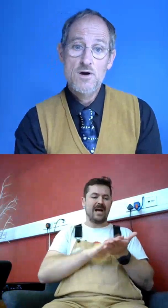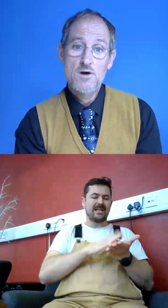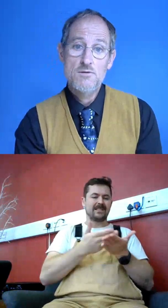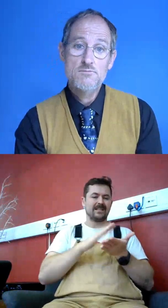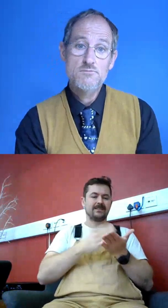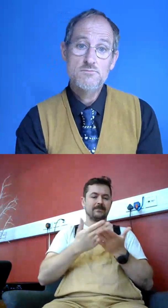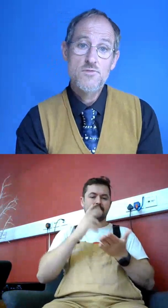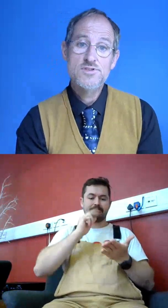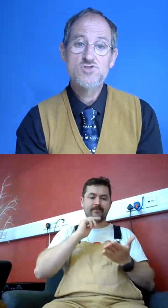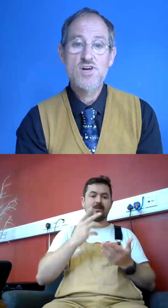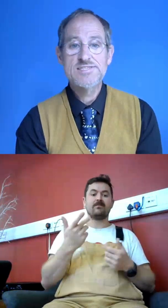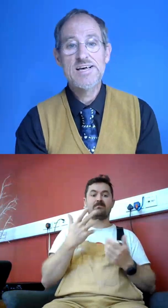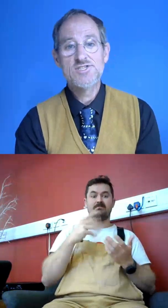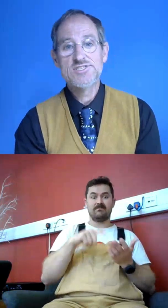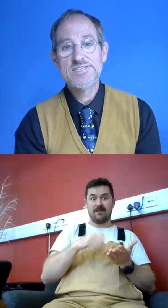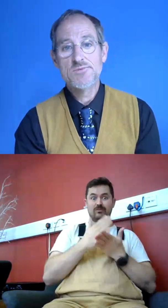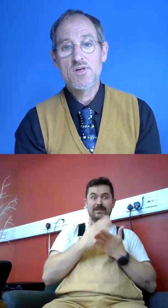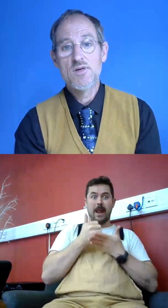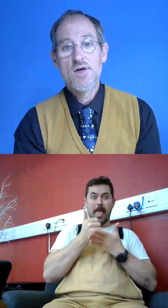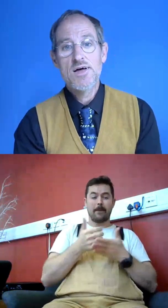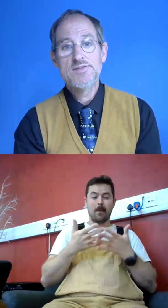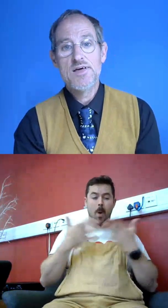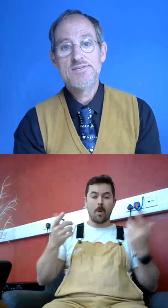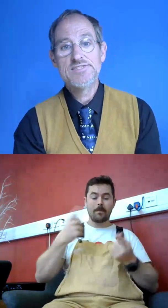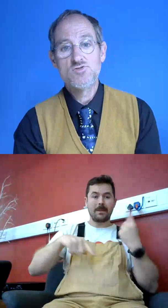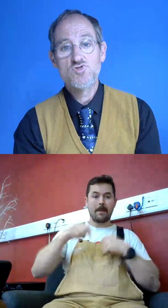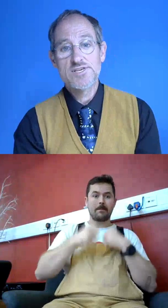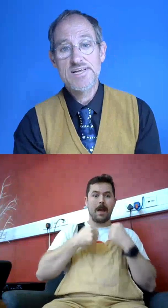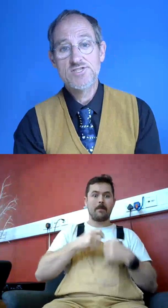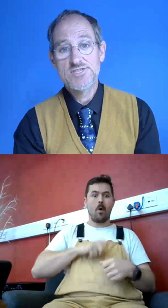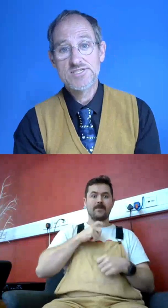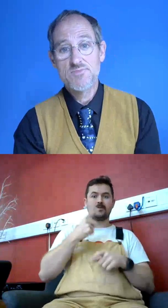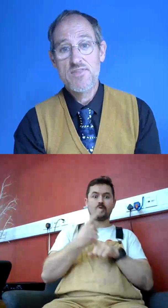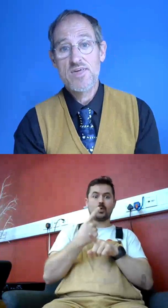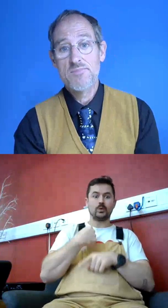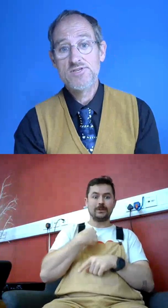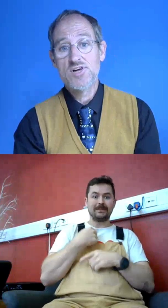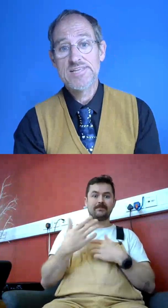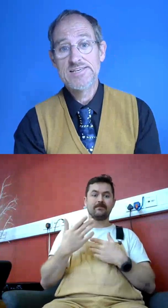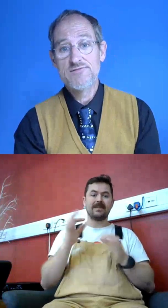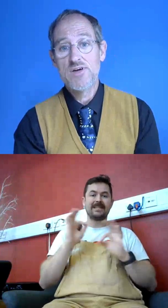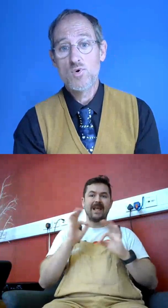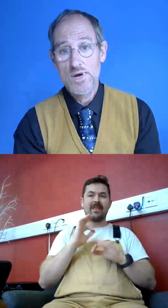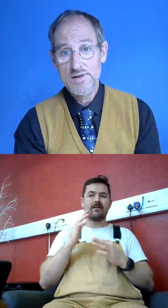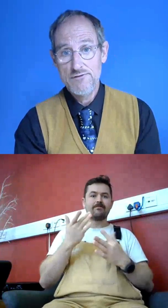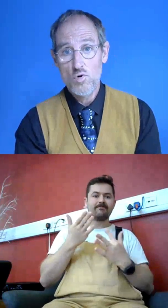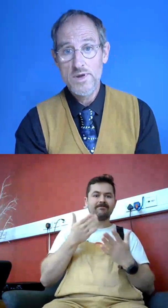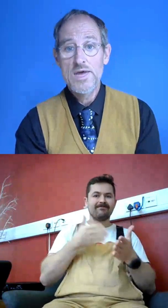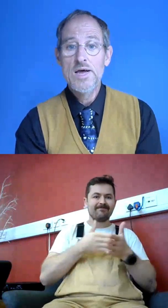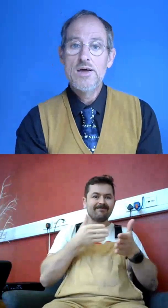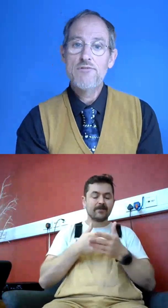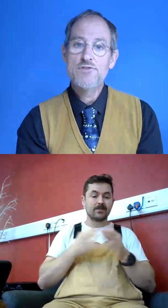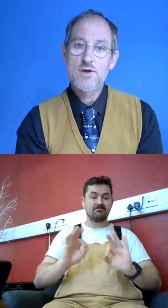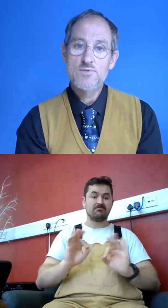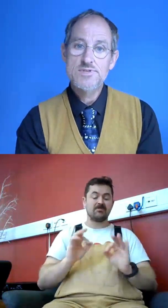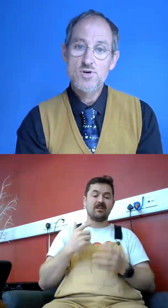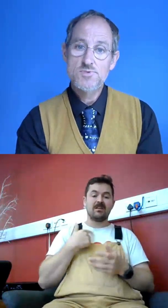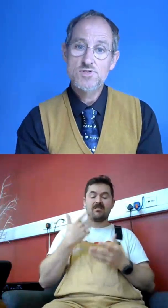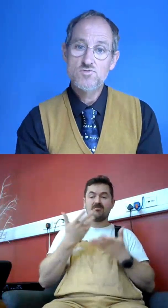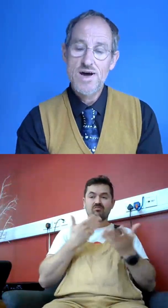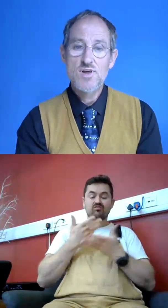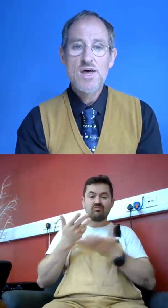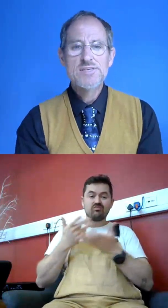either there's a translation system, a digital translation system that can be translated very quickly for me if